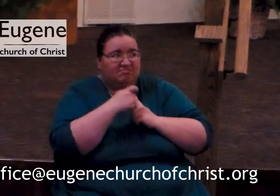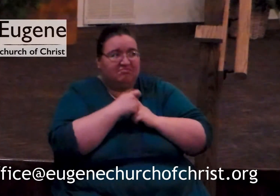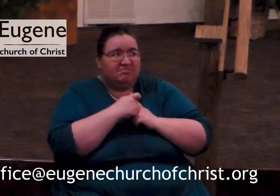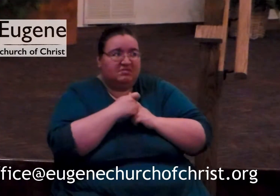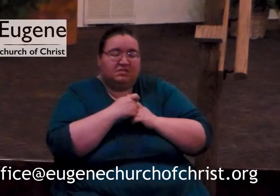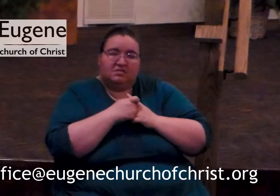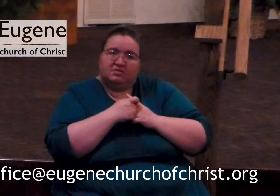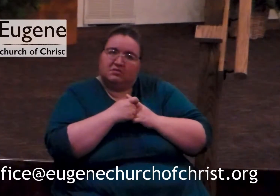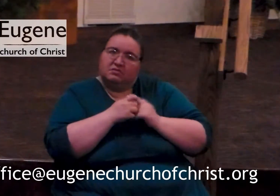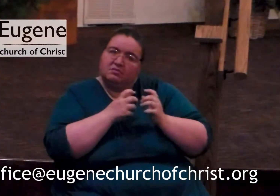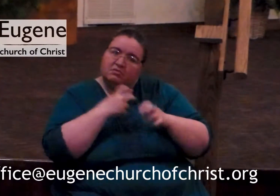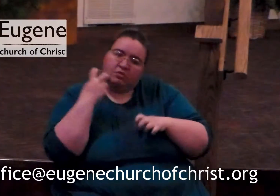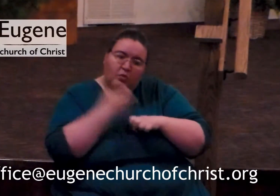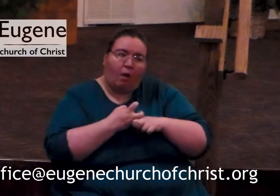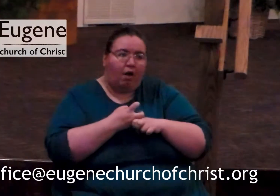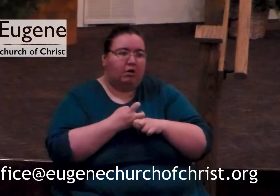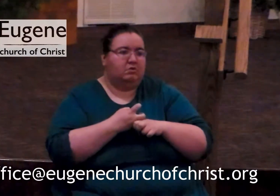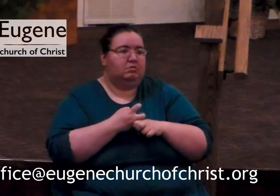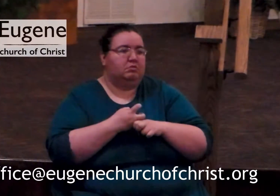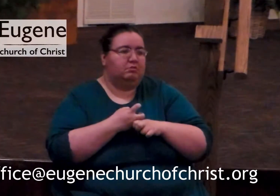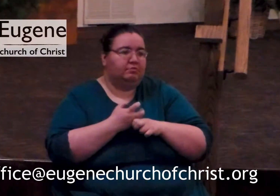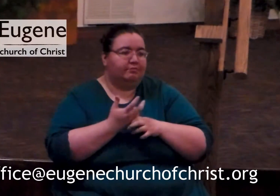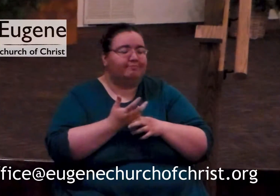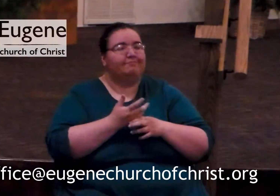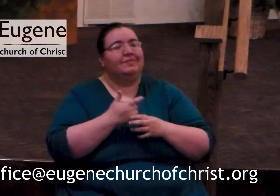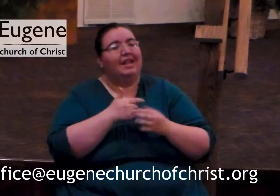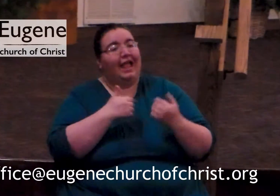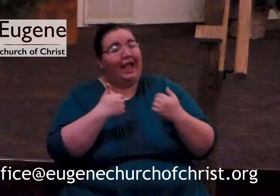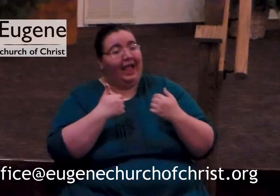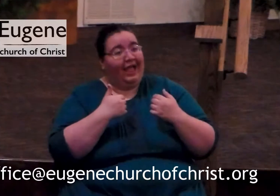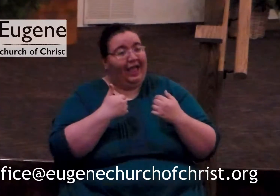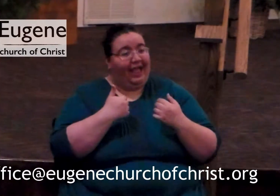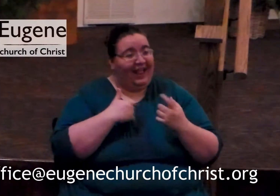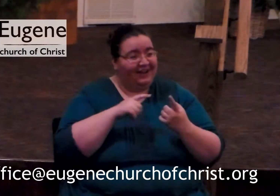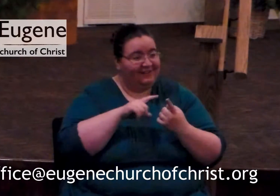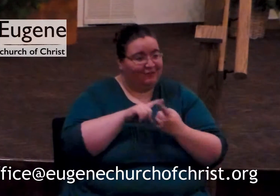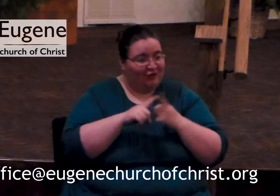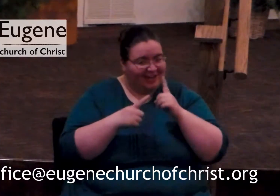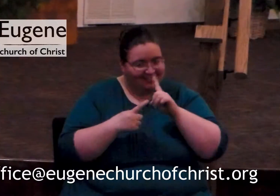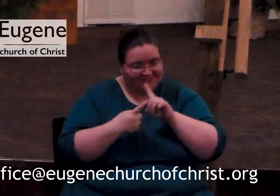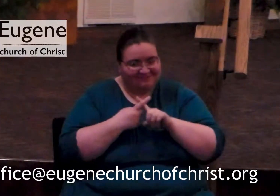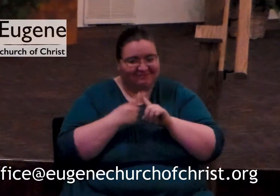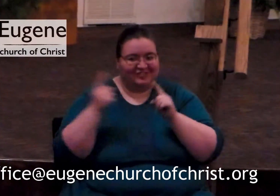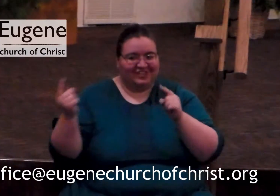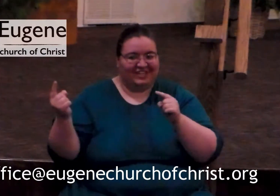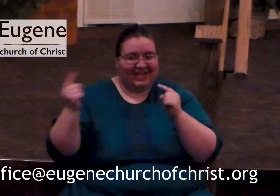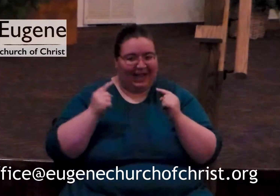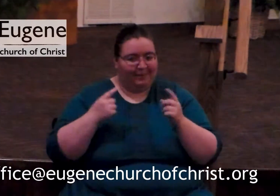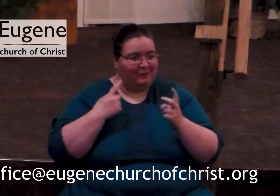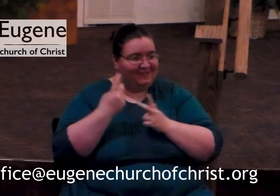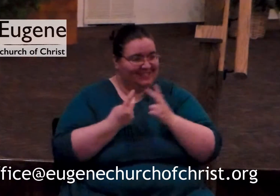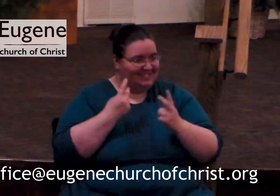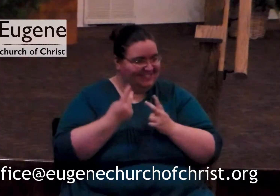I had a friend when I moved out here. If you're visiting with us today, I will have my confession now. I grew up in Alabama. I'm an Alabama